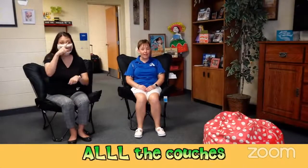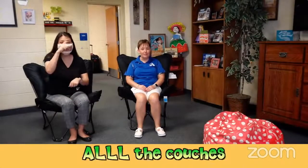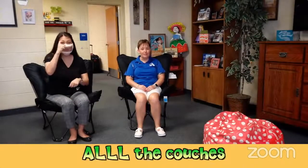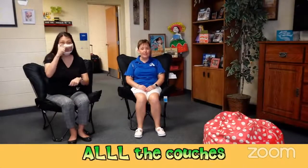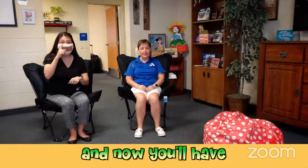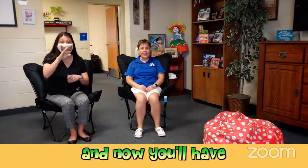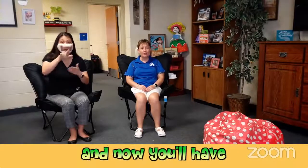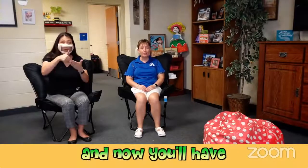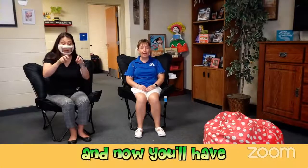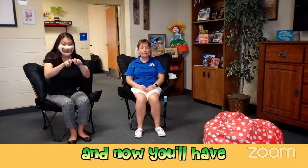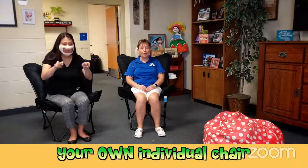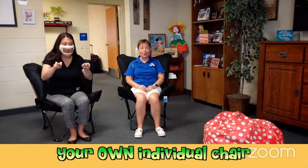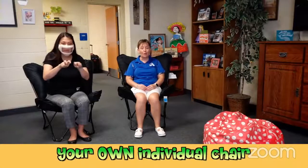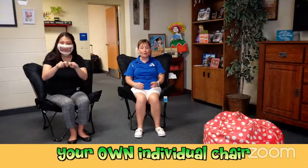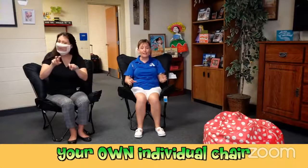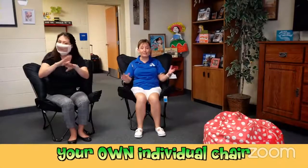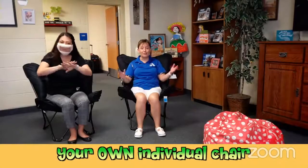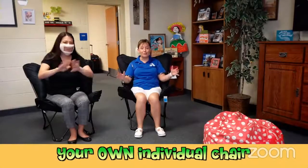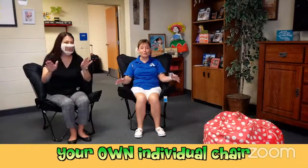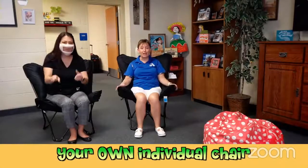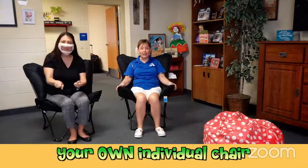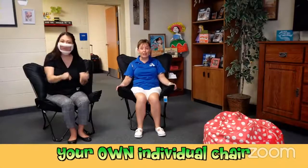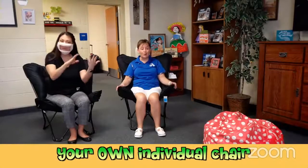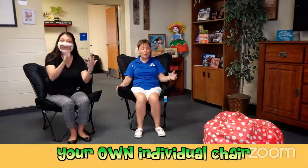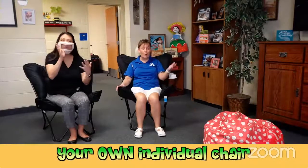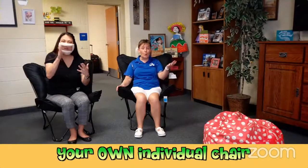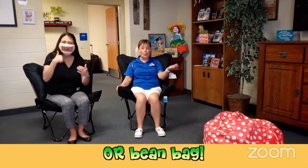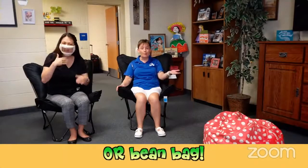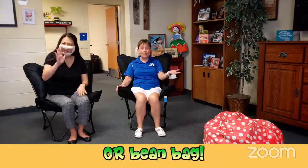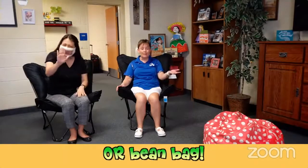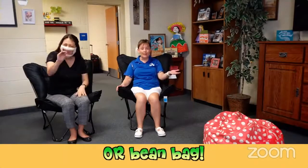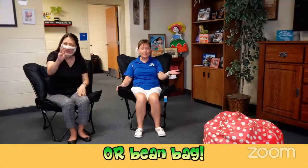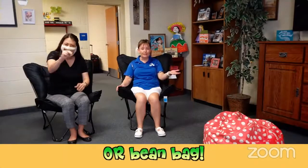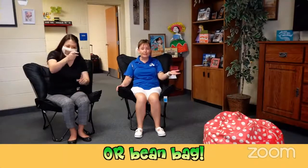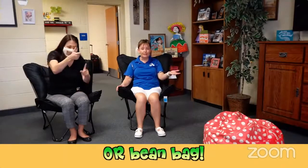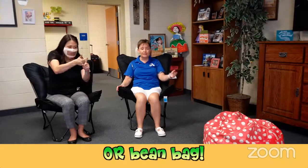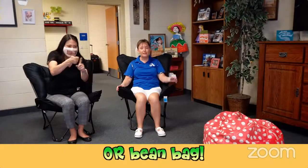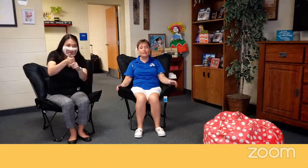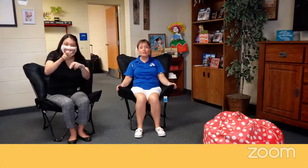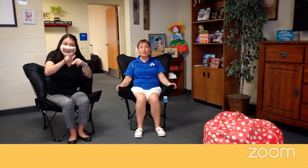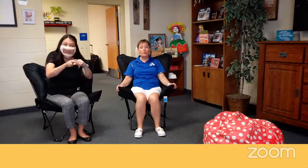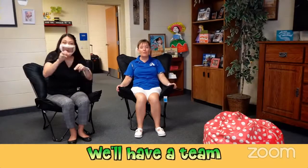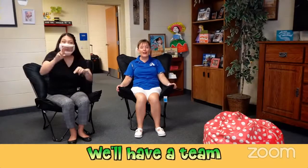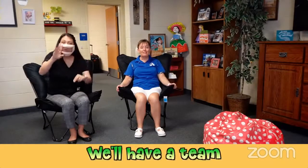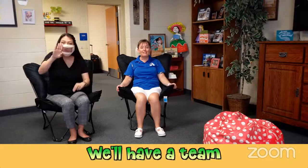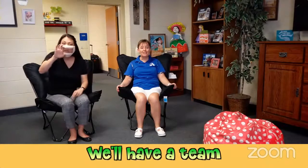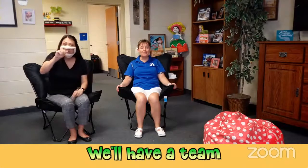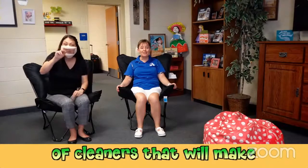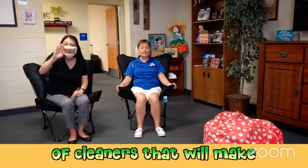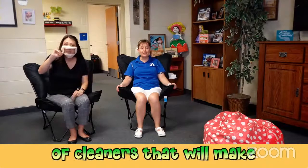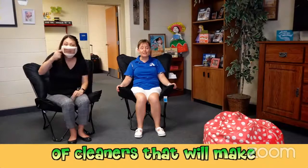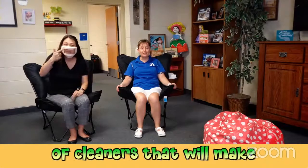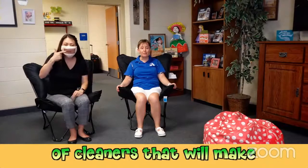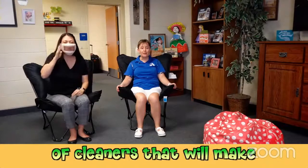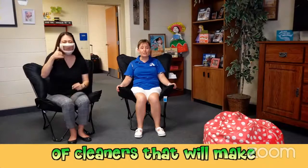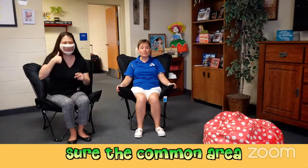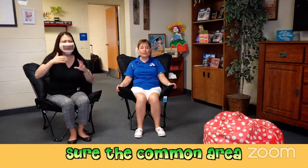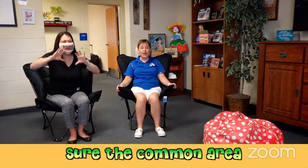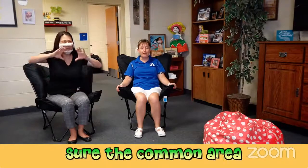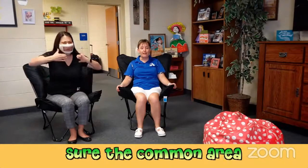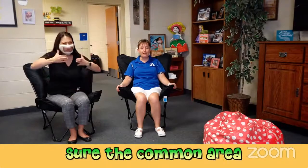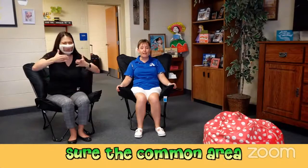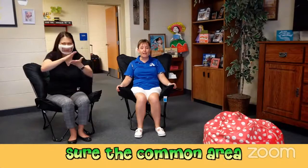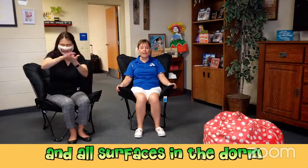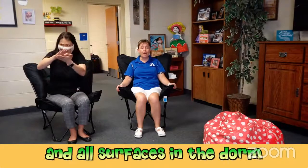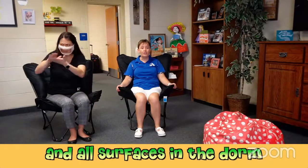of all the couches, and now you'll have your own individual chair or beanbag. We'll have a team of cleaners that'll make sure